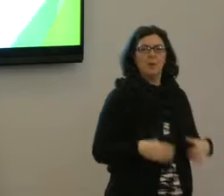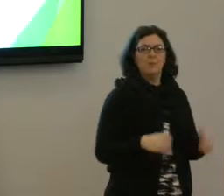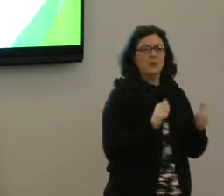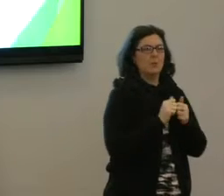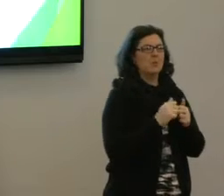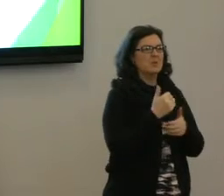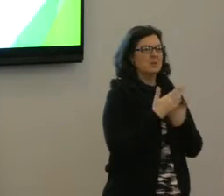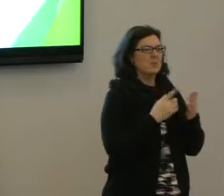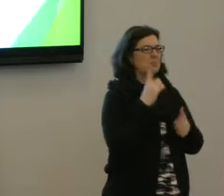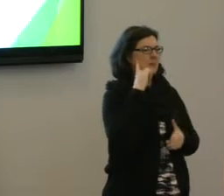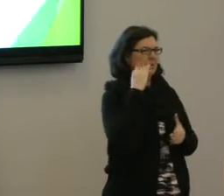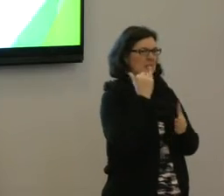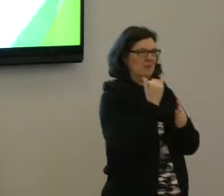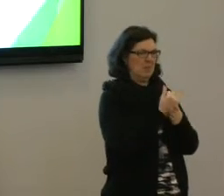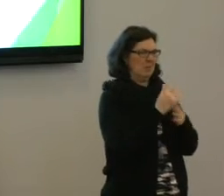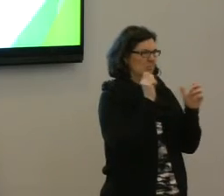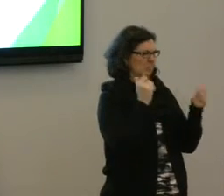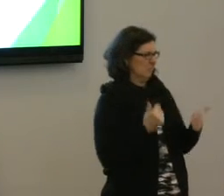hearing impairments.